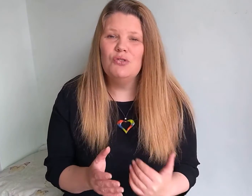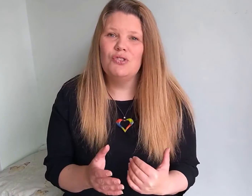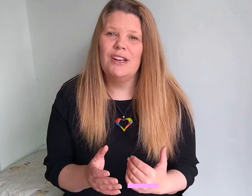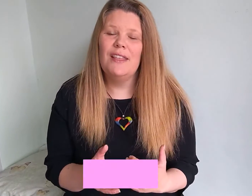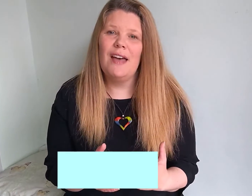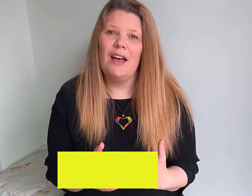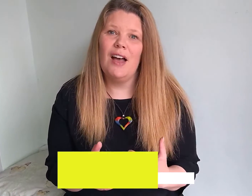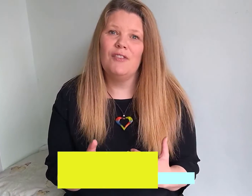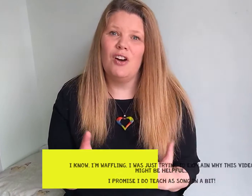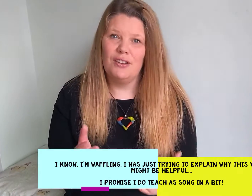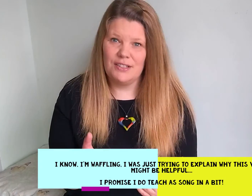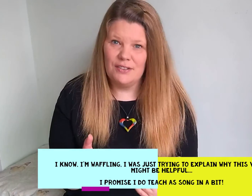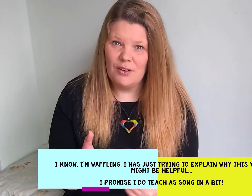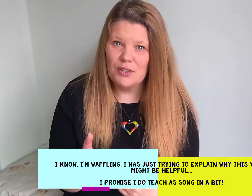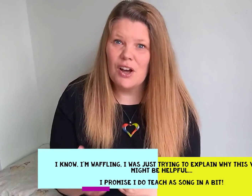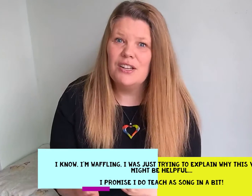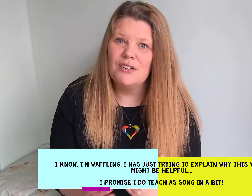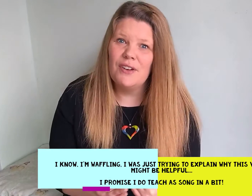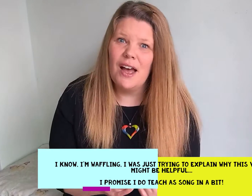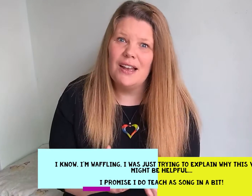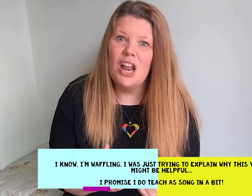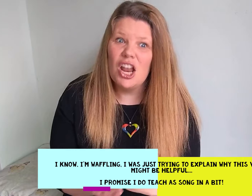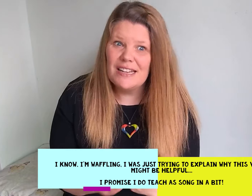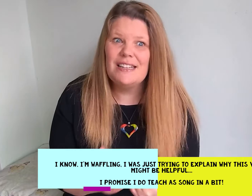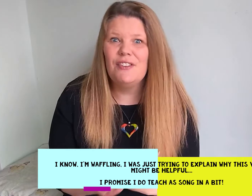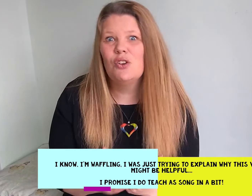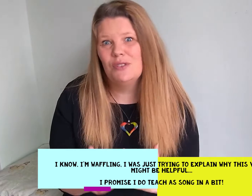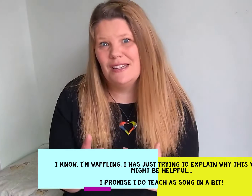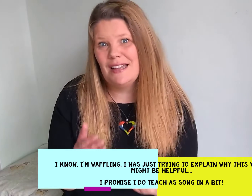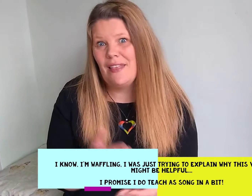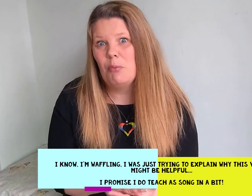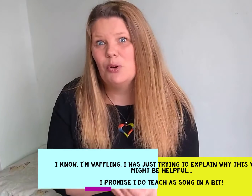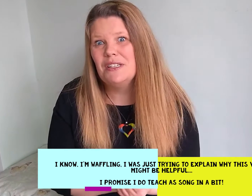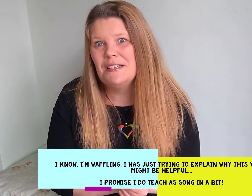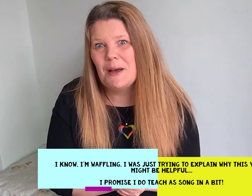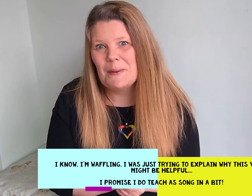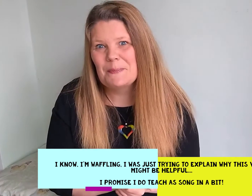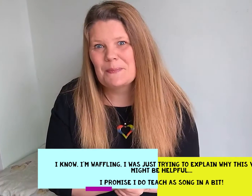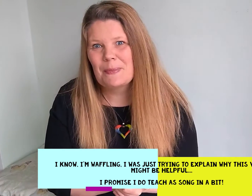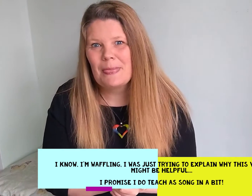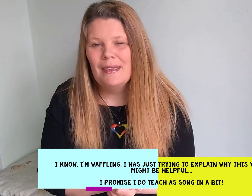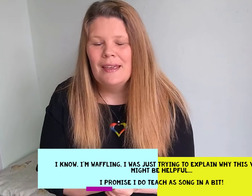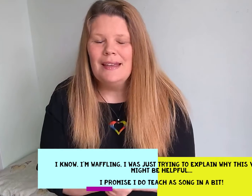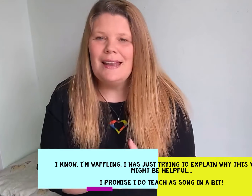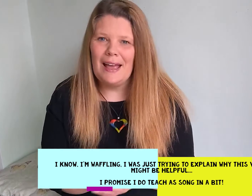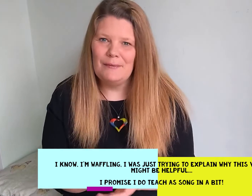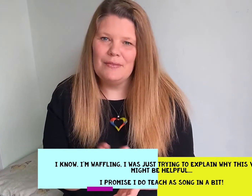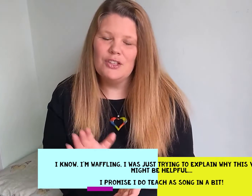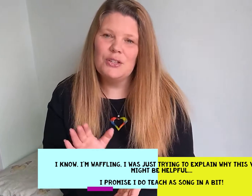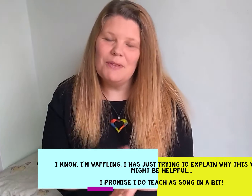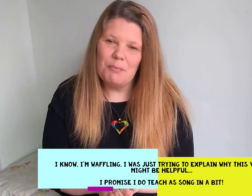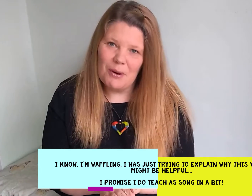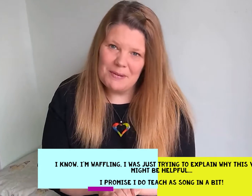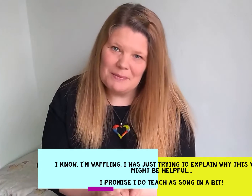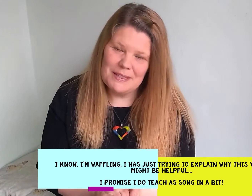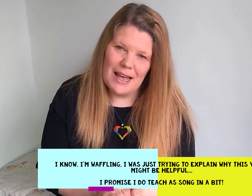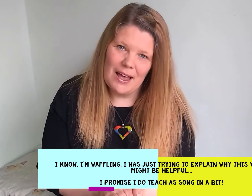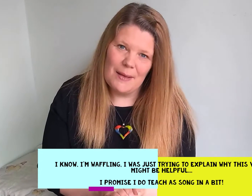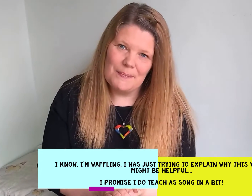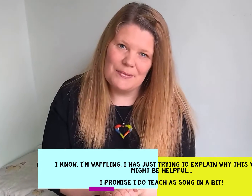children that have got those kind of learning difficulties at that point in time. Now, some of the problems that